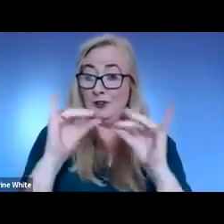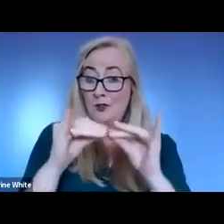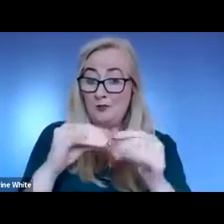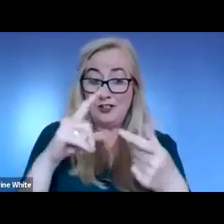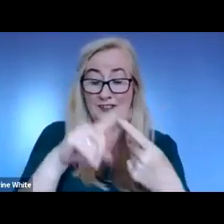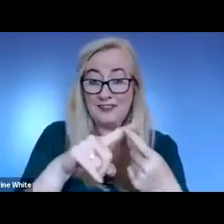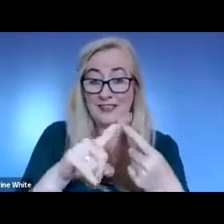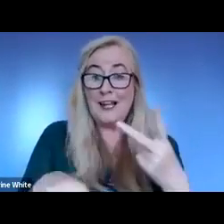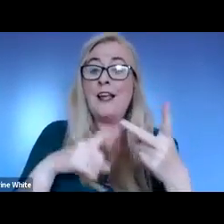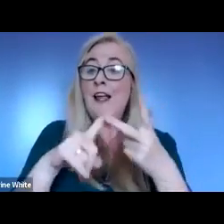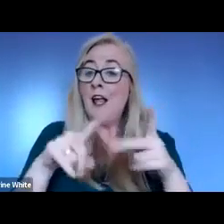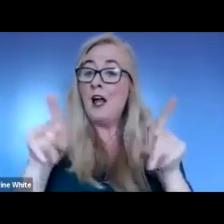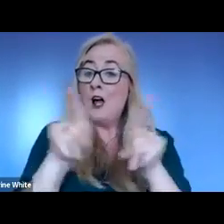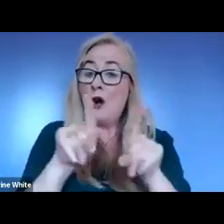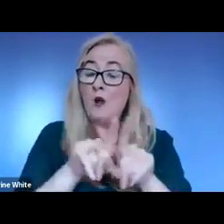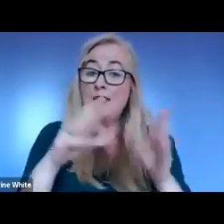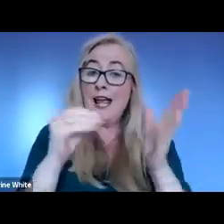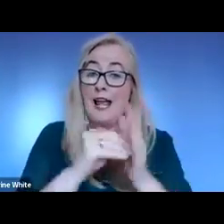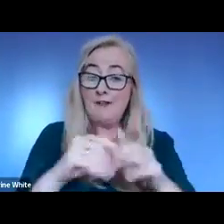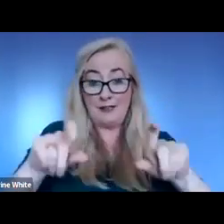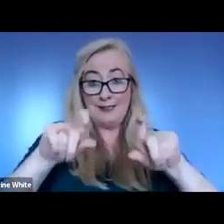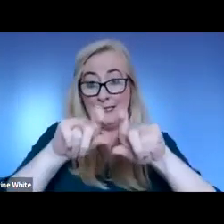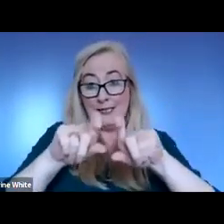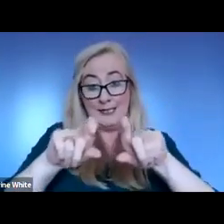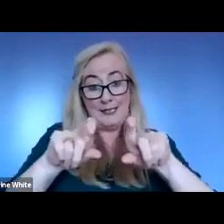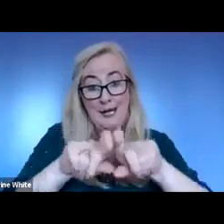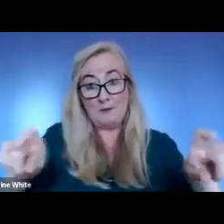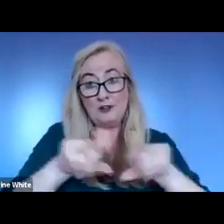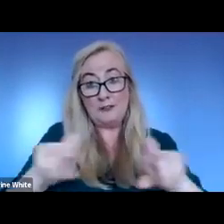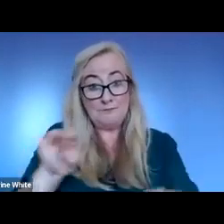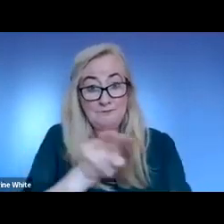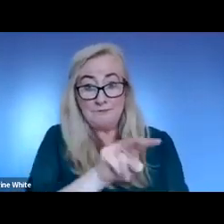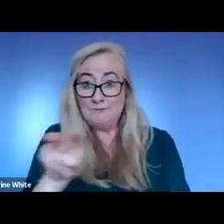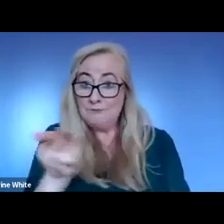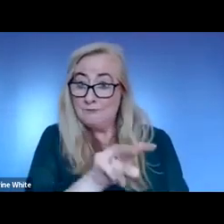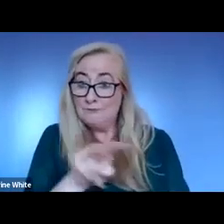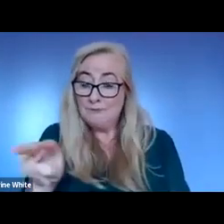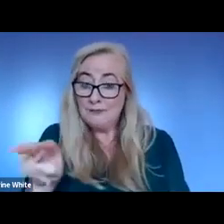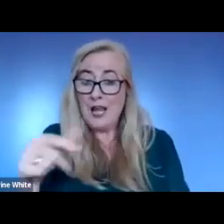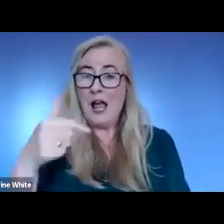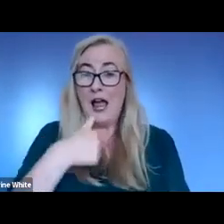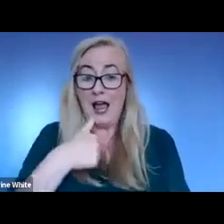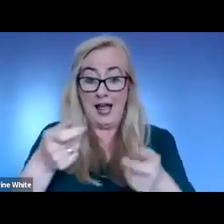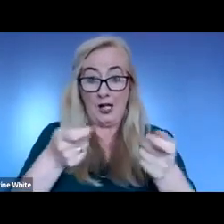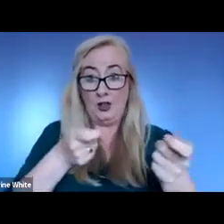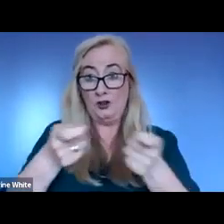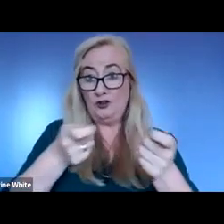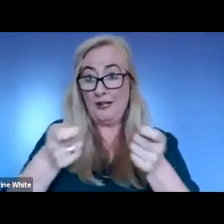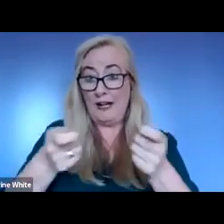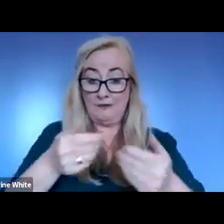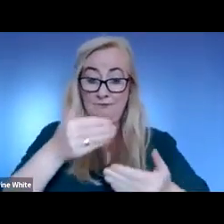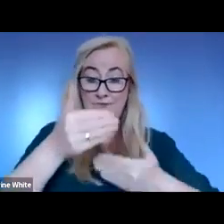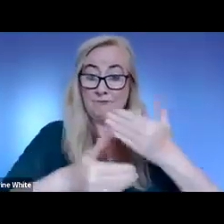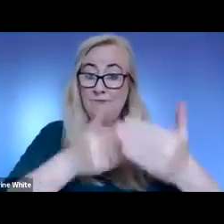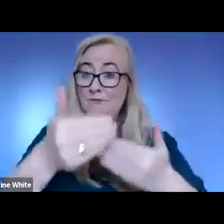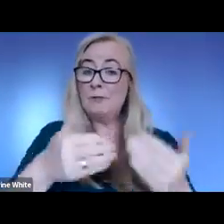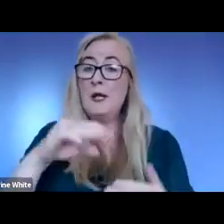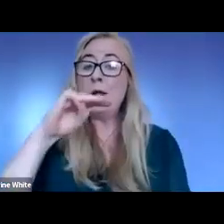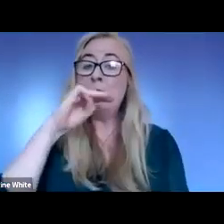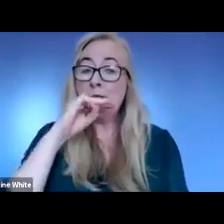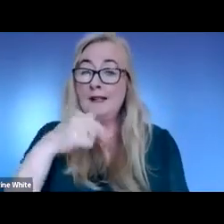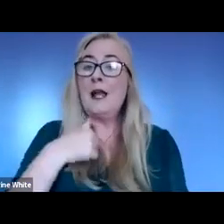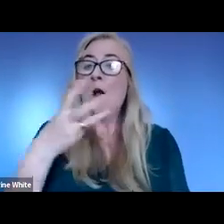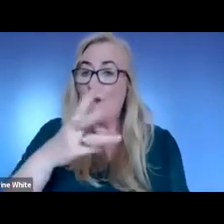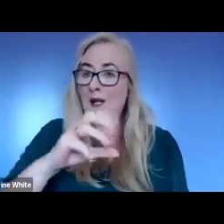we also have a captioning facility. I will chair the proceedings, which means that I will keep